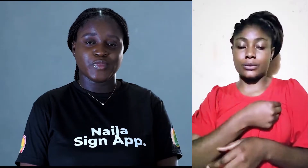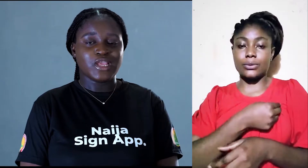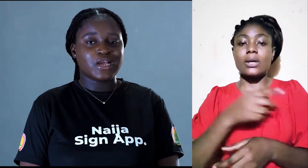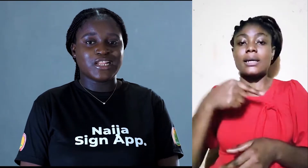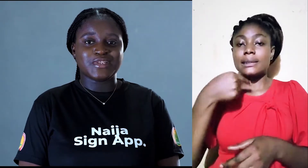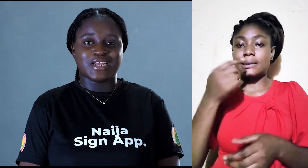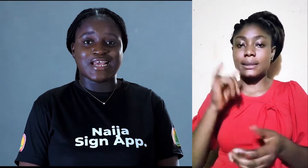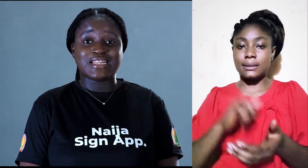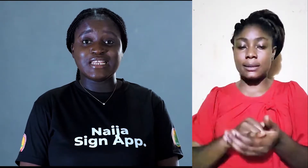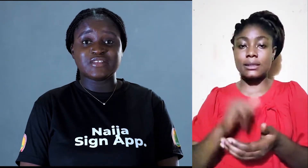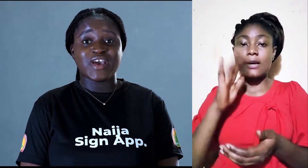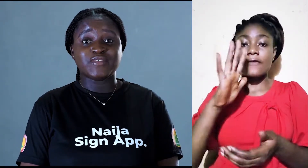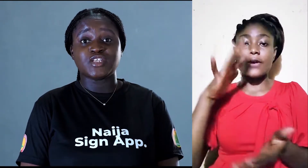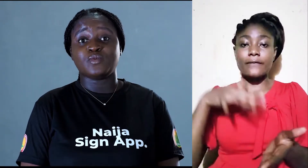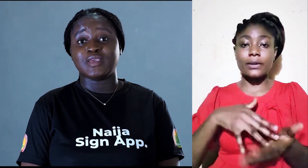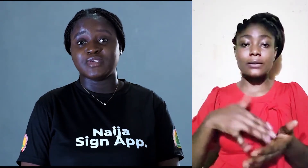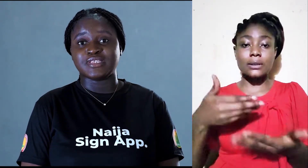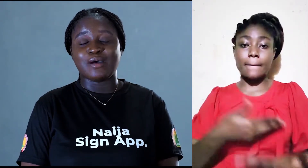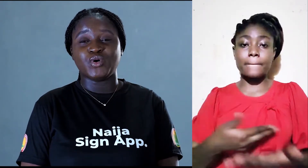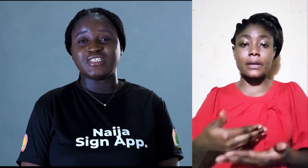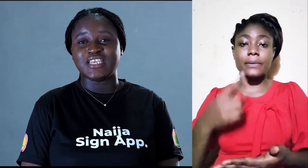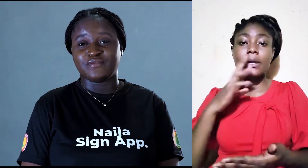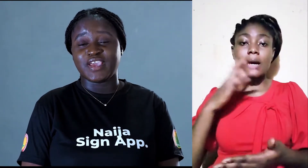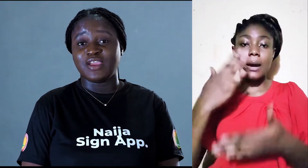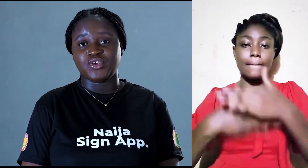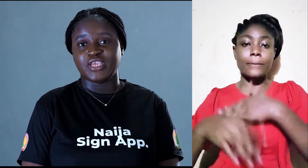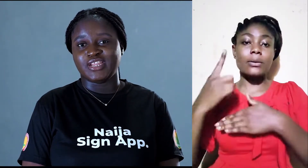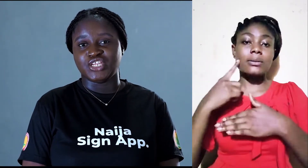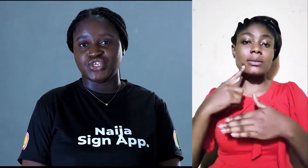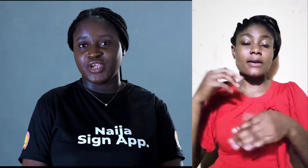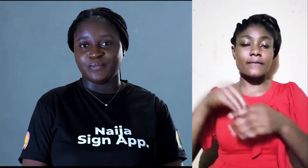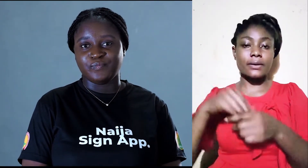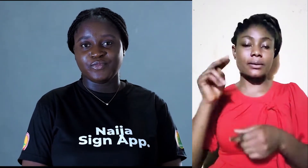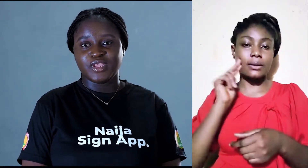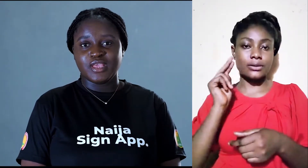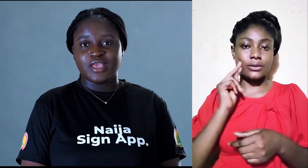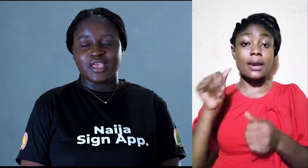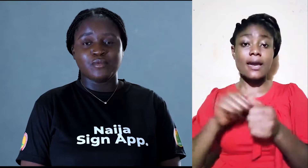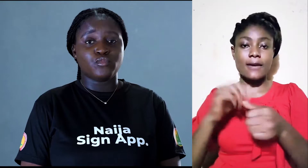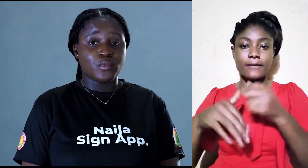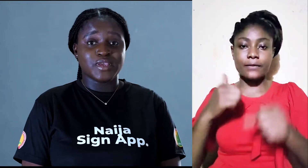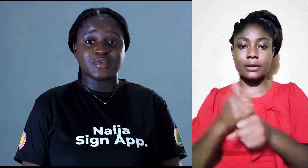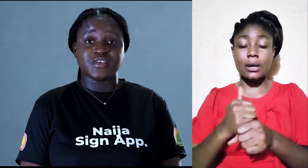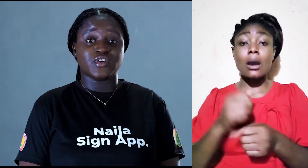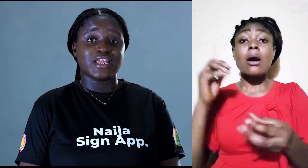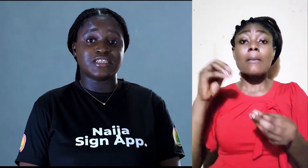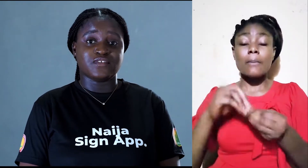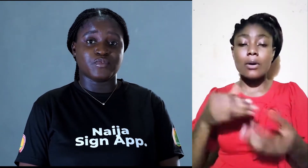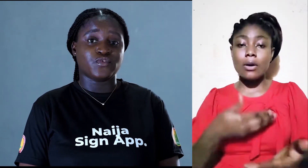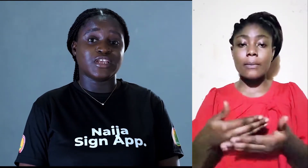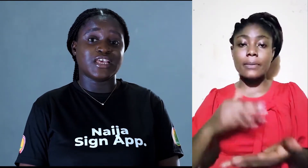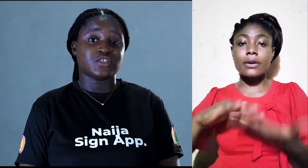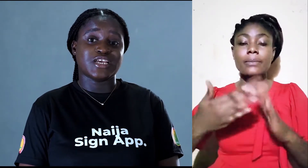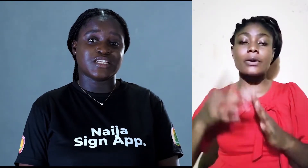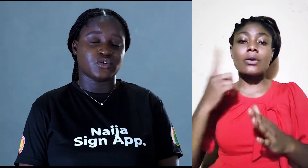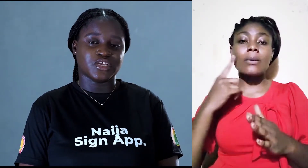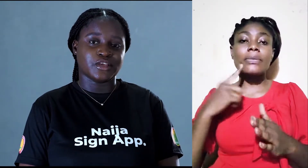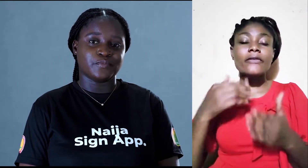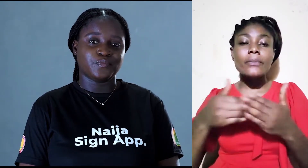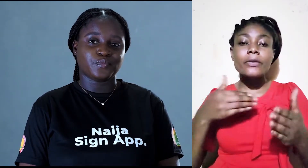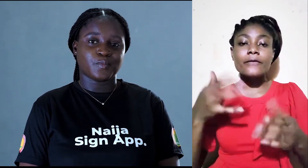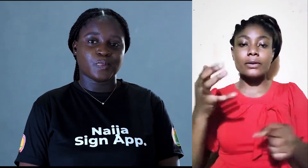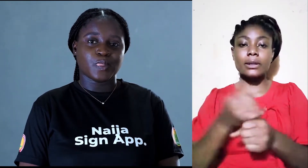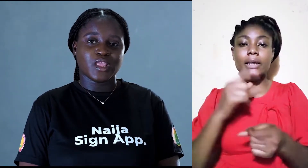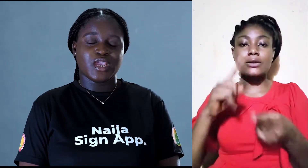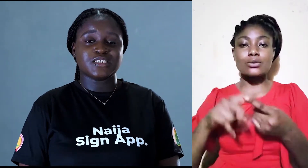Hospital claimed that at least 5,000 babies are born deaf every year in Nigeria, and more babies even get deaf before they get to their second